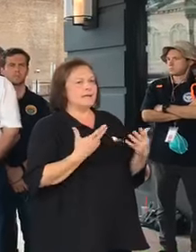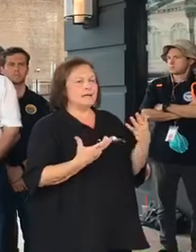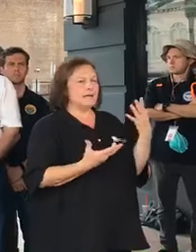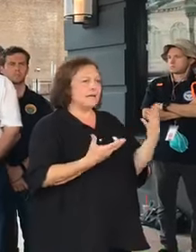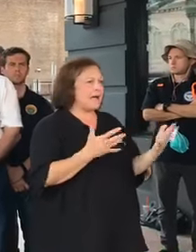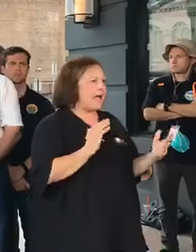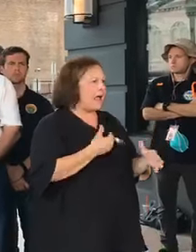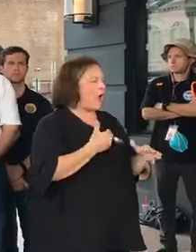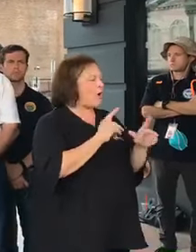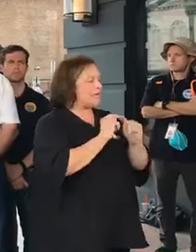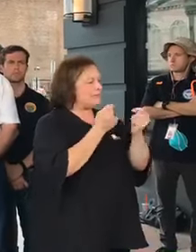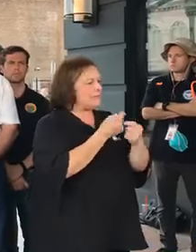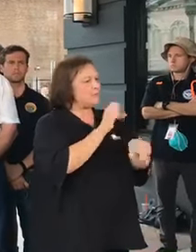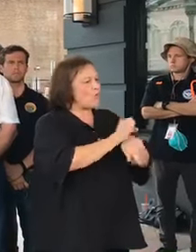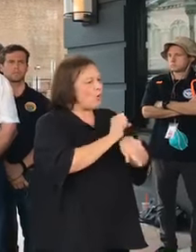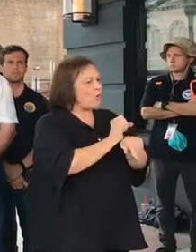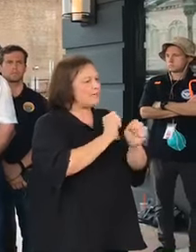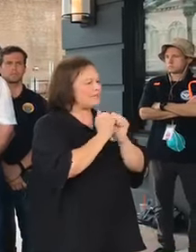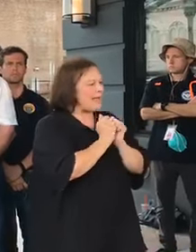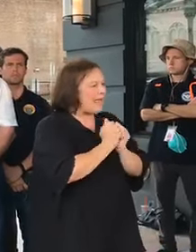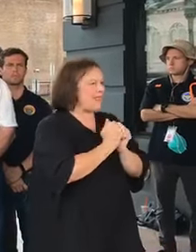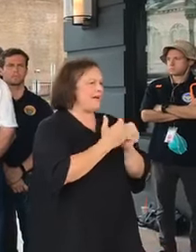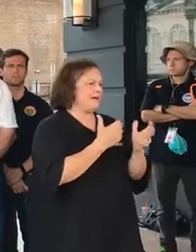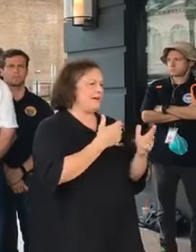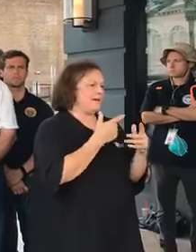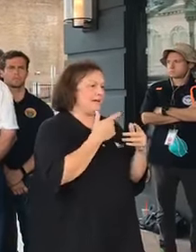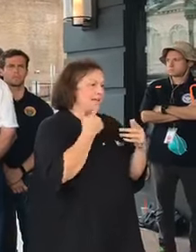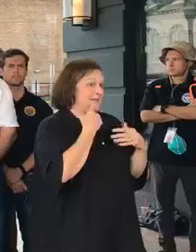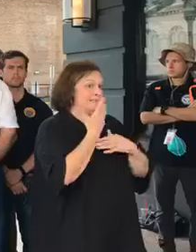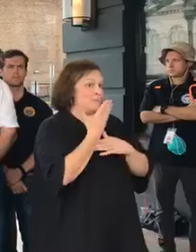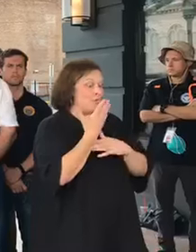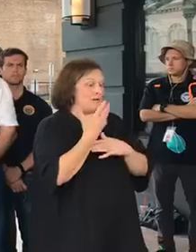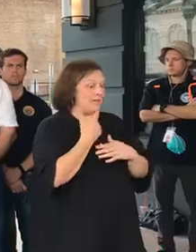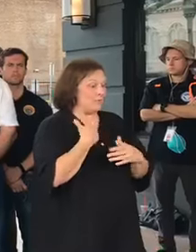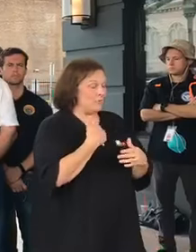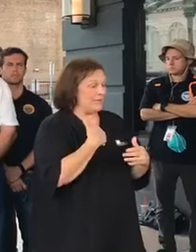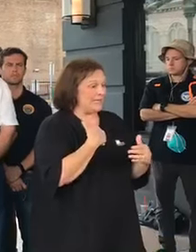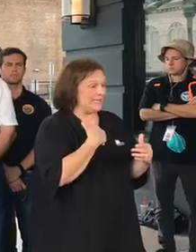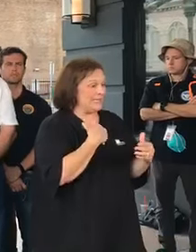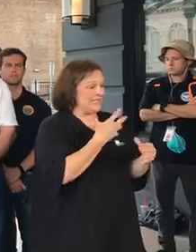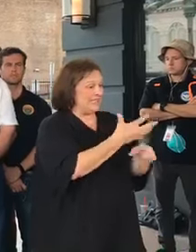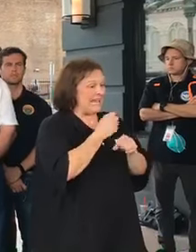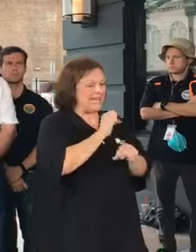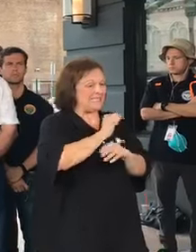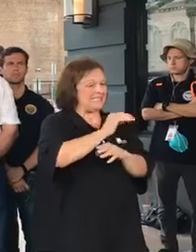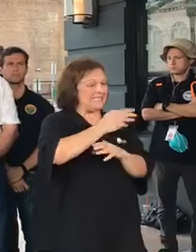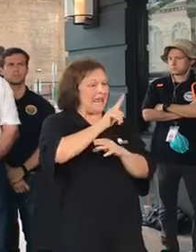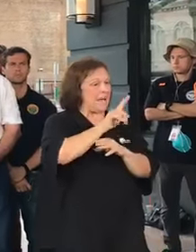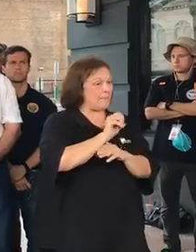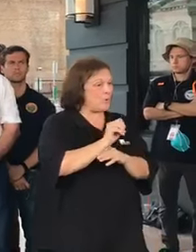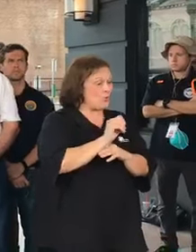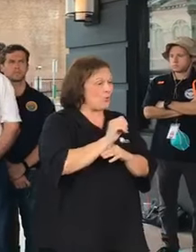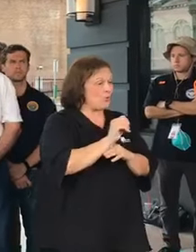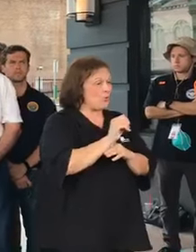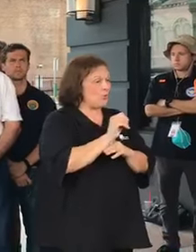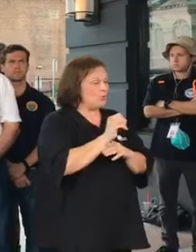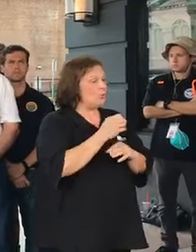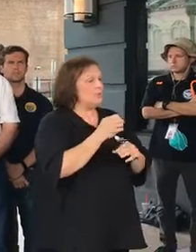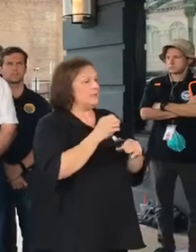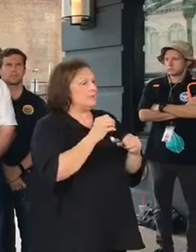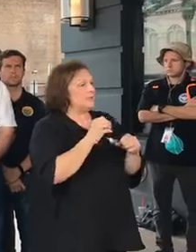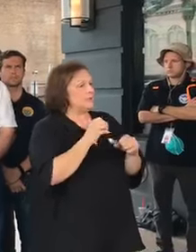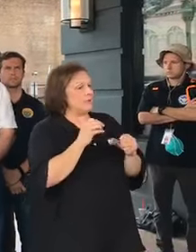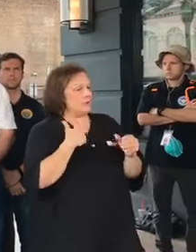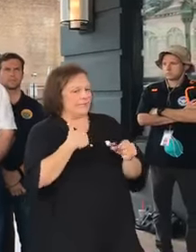Our team's working together. Collecting the sample today, we had NOPD working closely with the task force to teach them how to take a